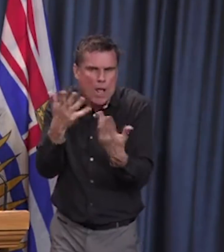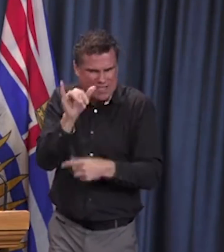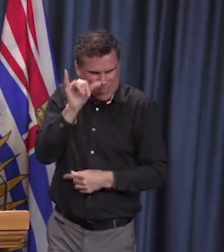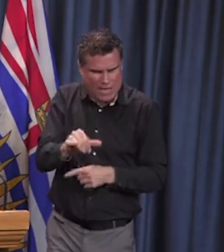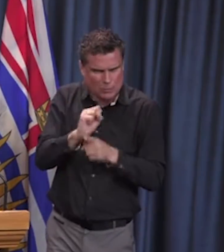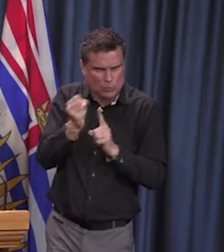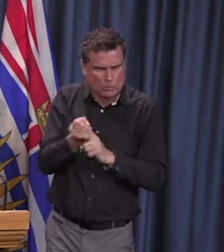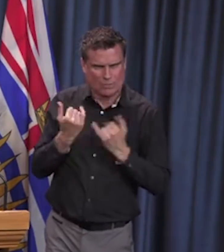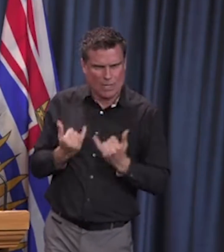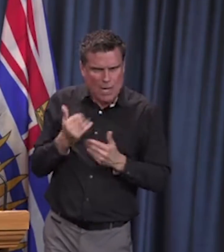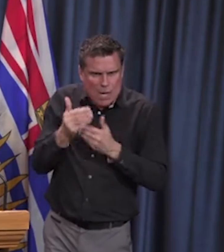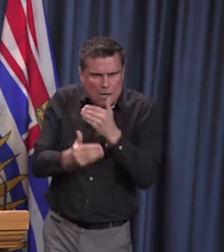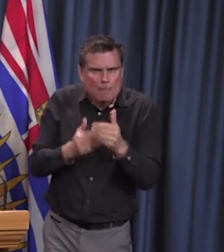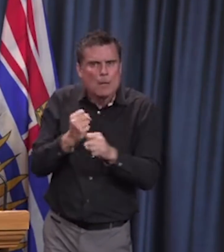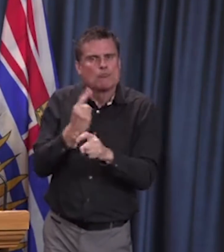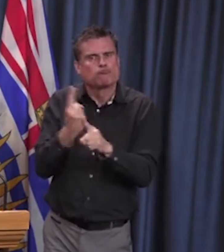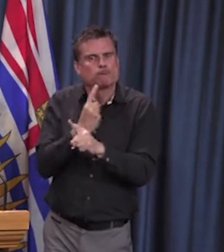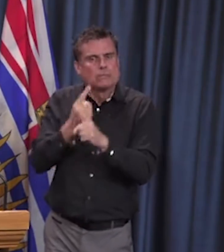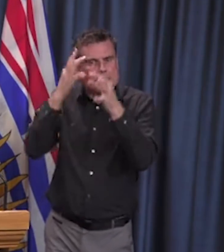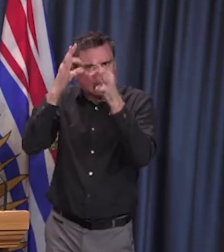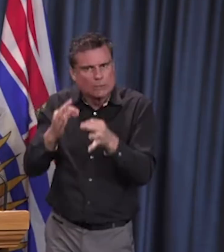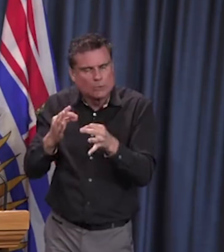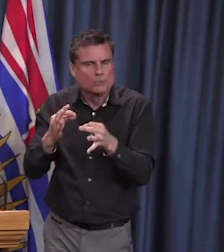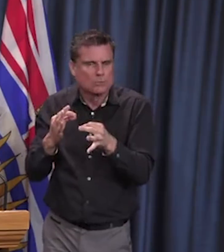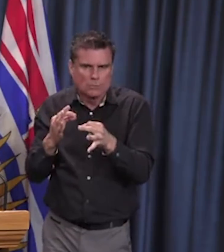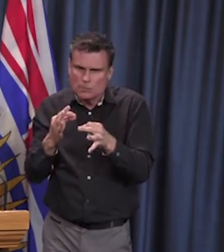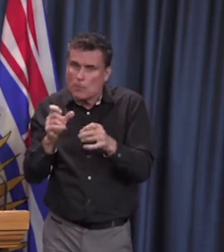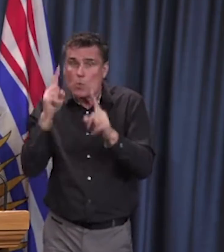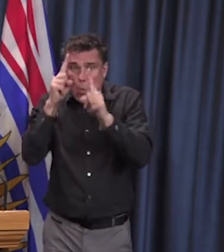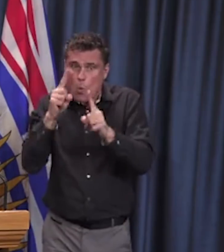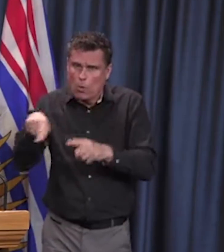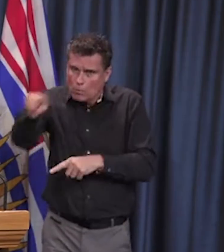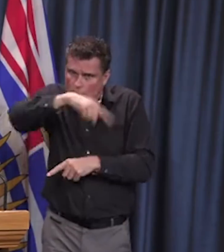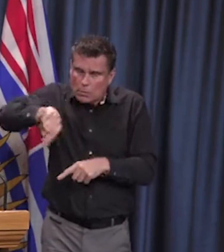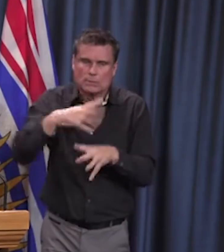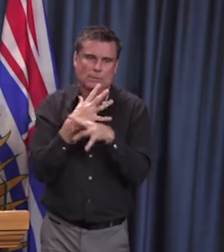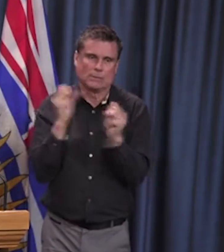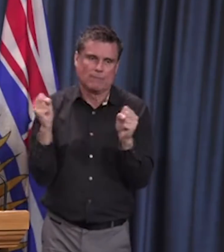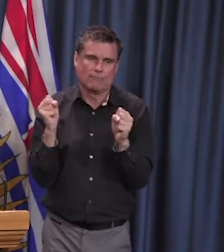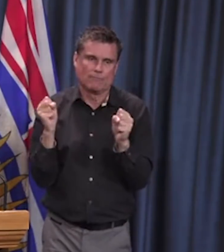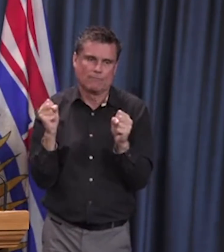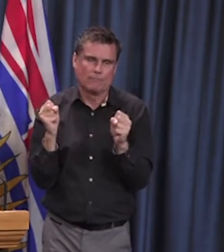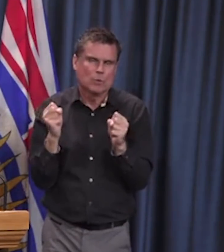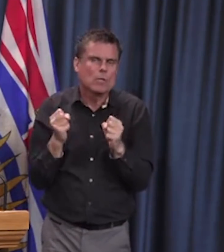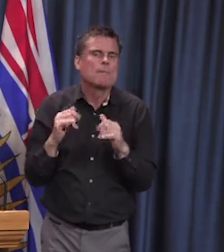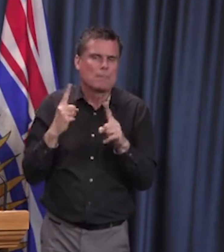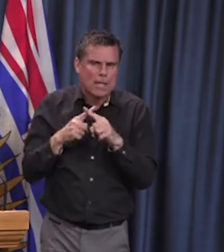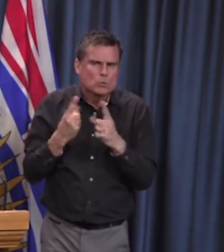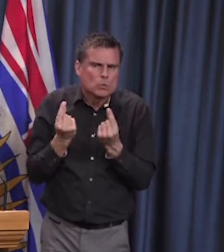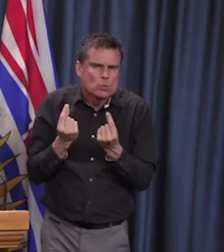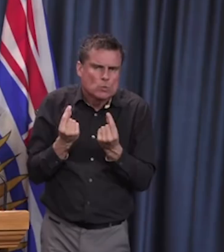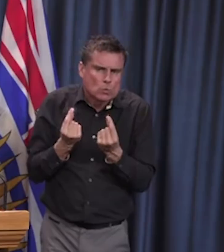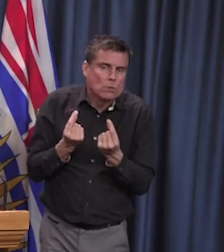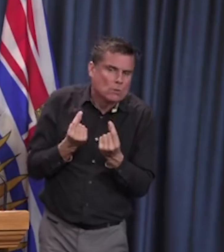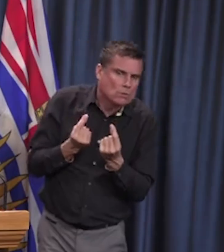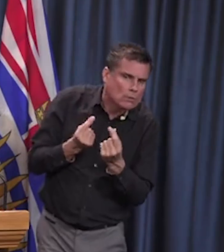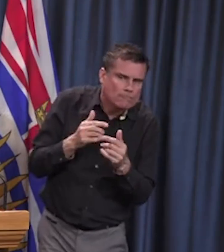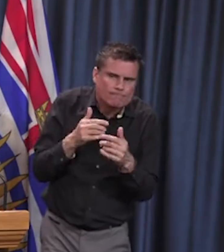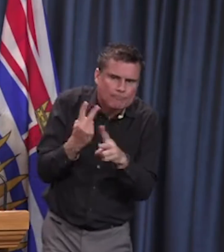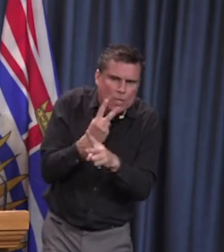of initiatives are all useful and will be able to inform us in the months ahead. But I don't want to rule out anything